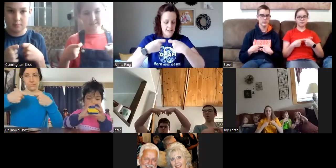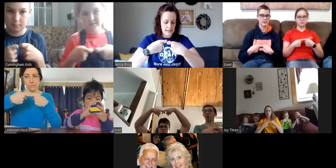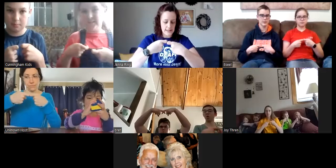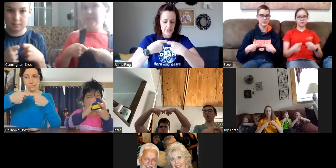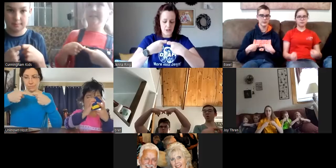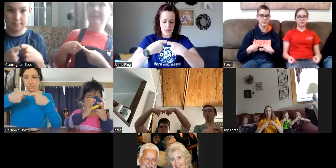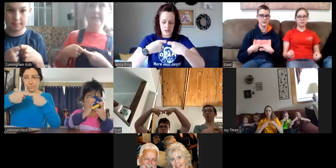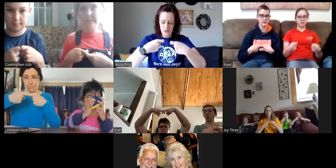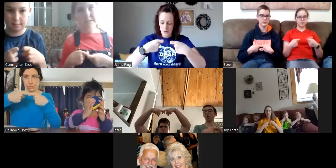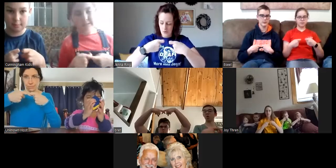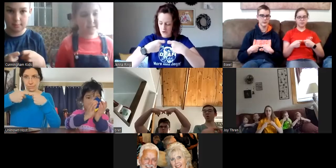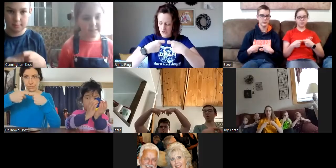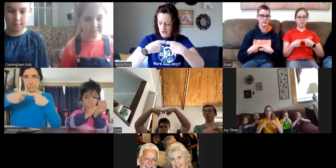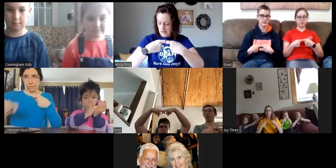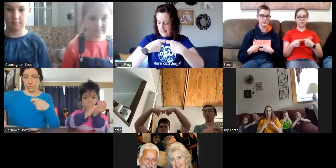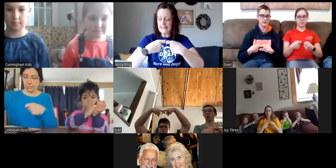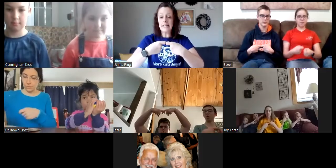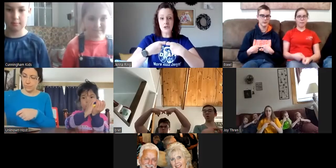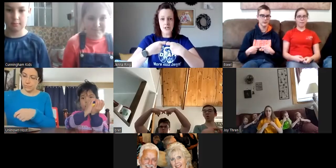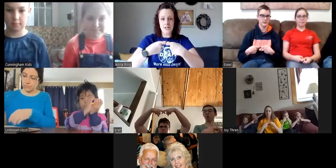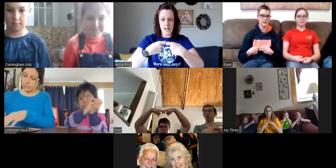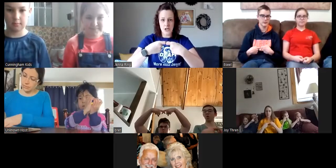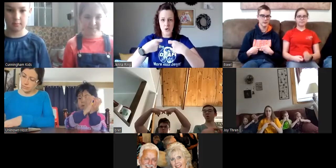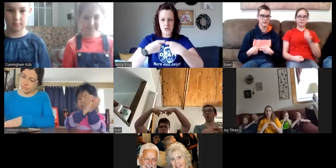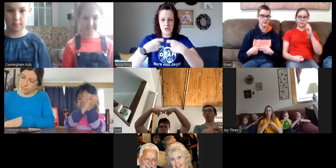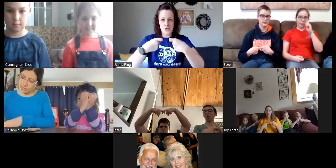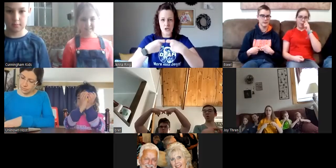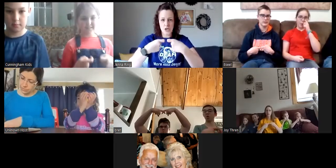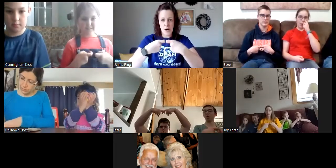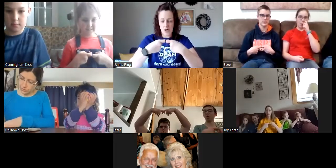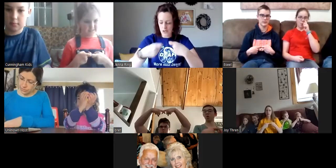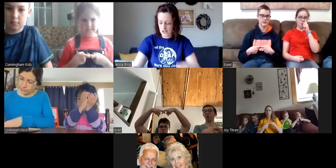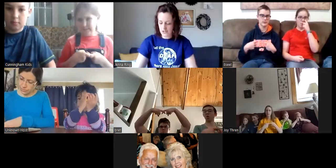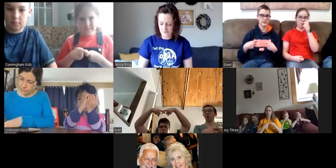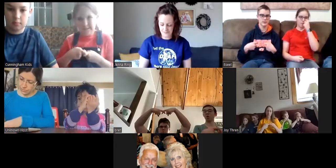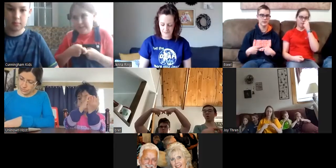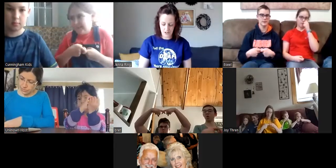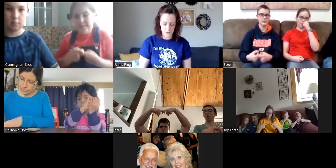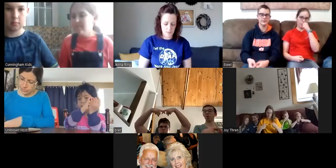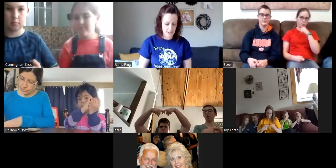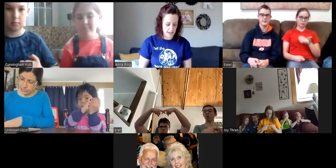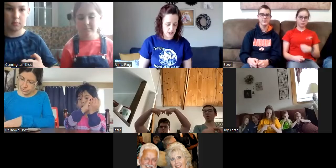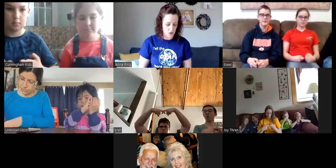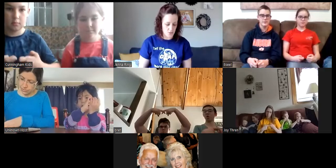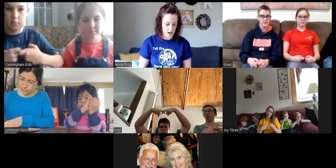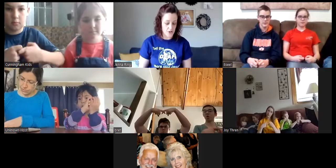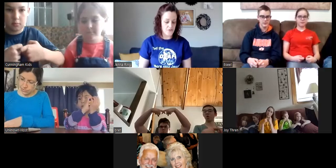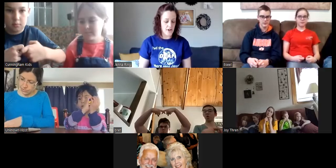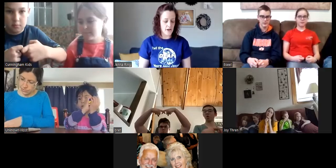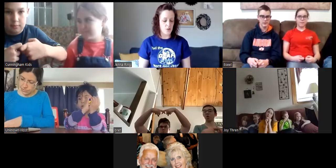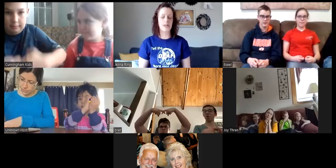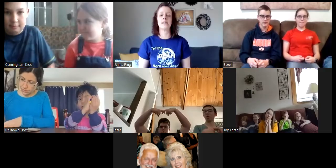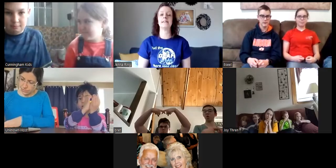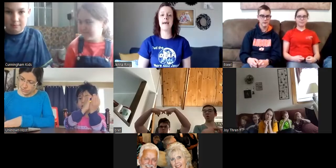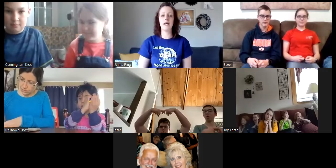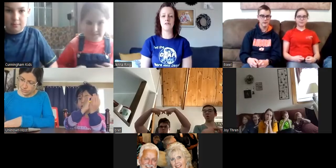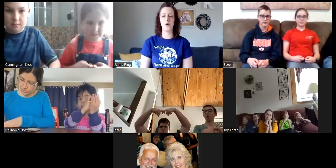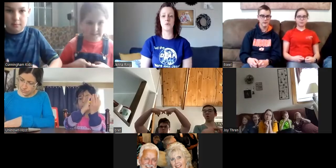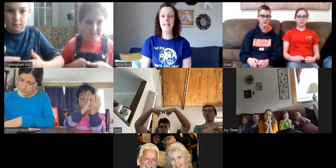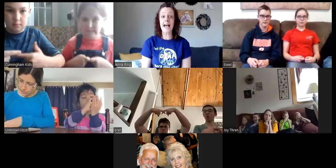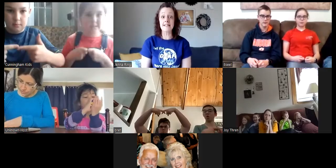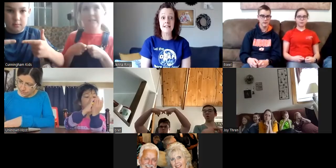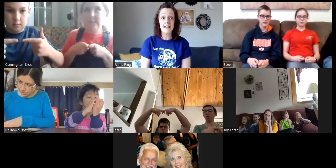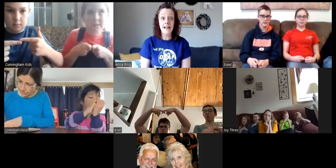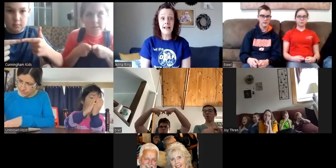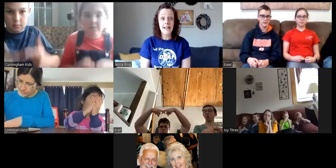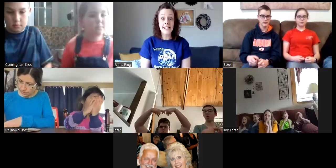okay? That's electric or electricity, shows the sparks from connecting those wires. Very quickly,